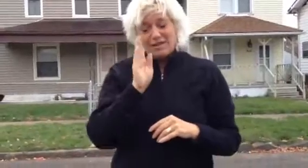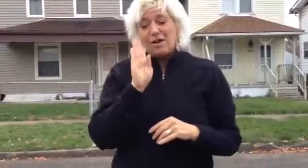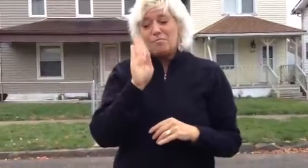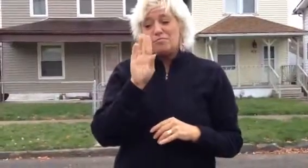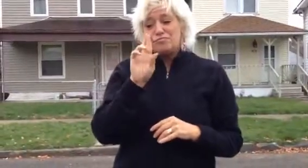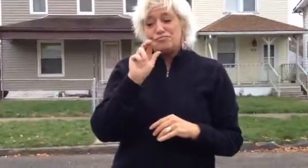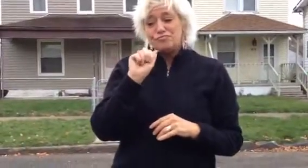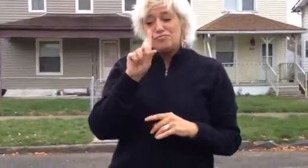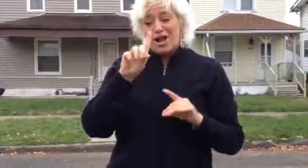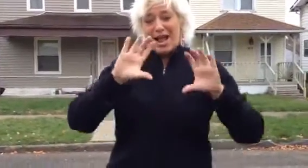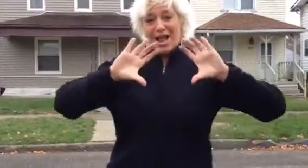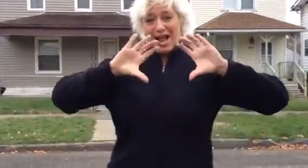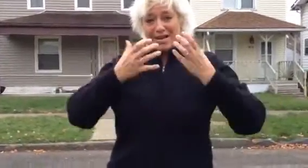Yeah.